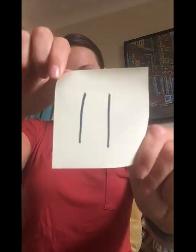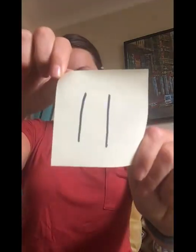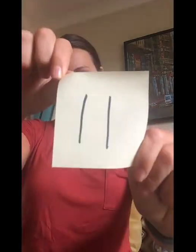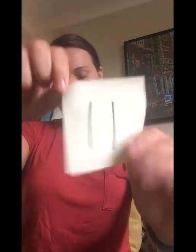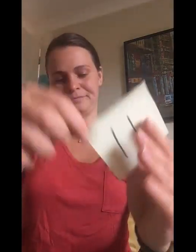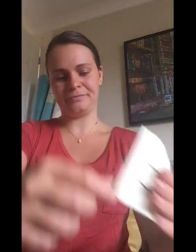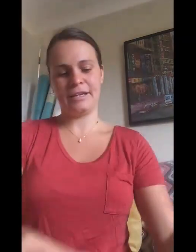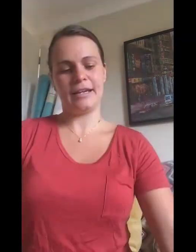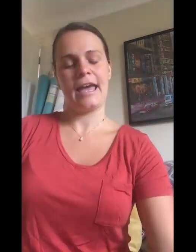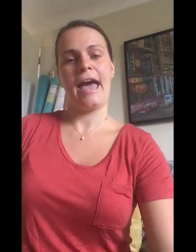11. Okay.